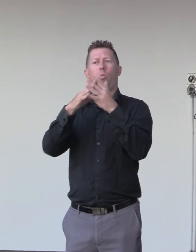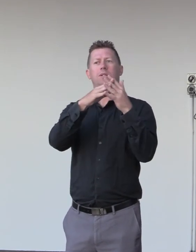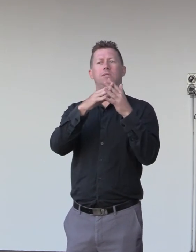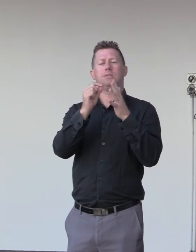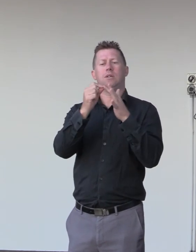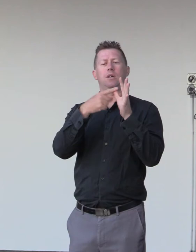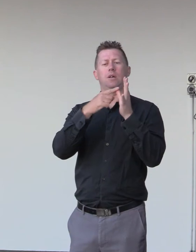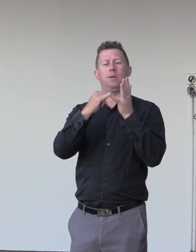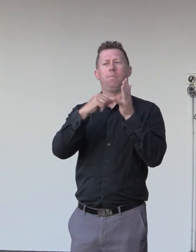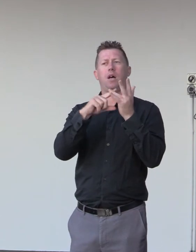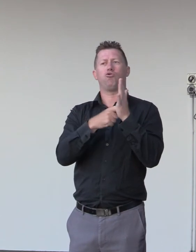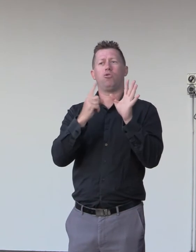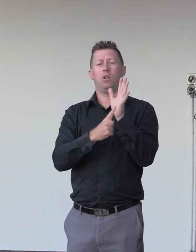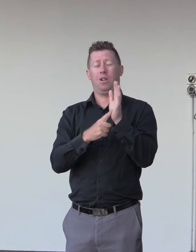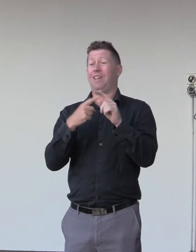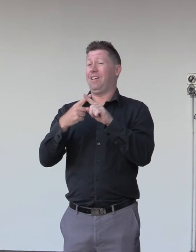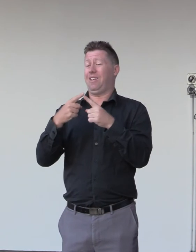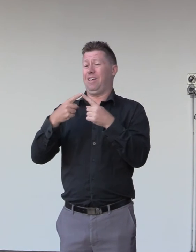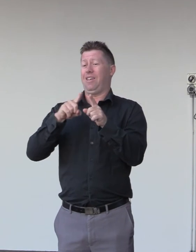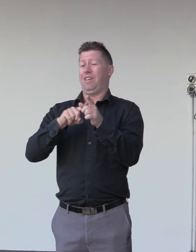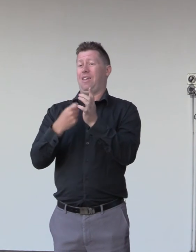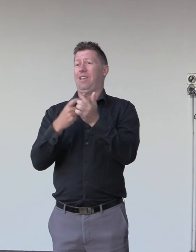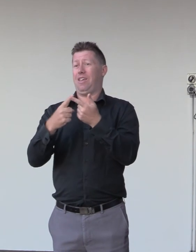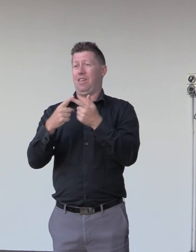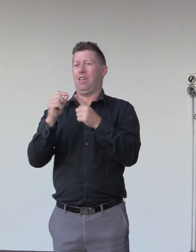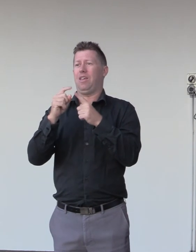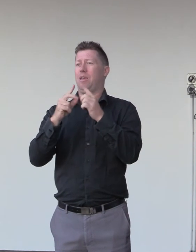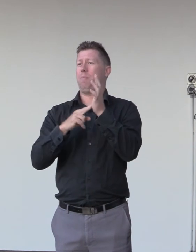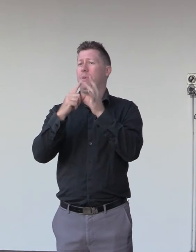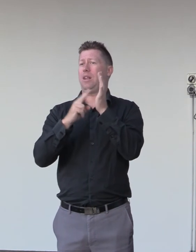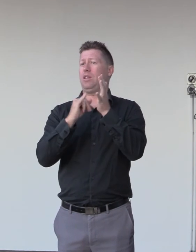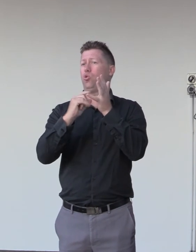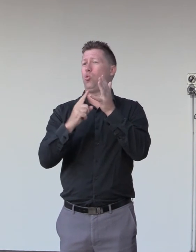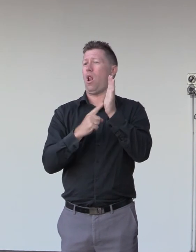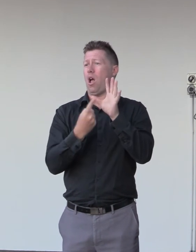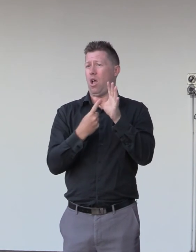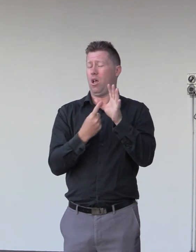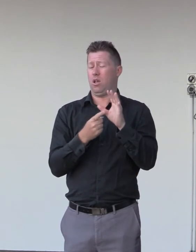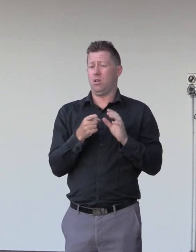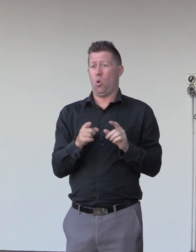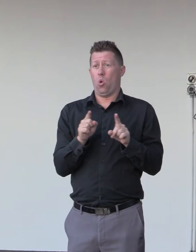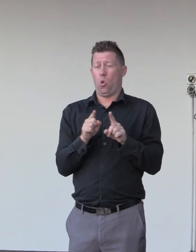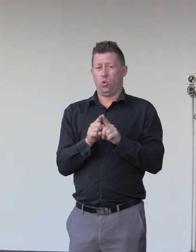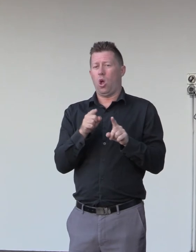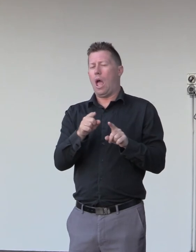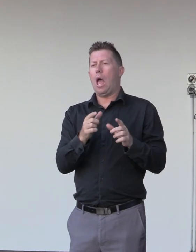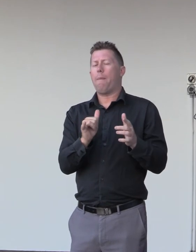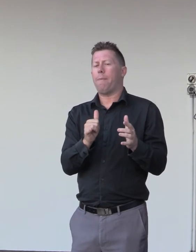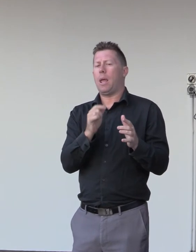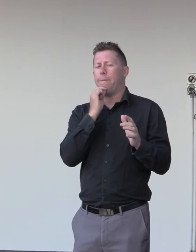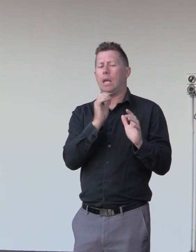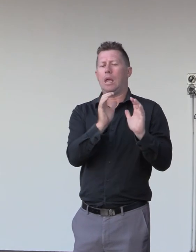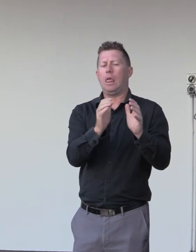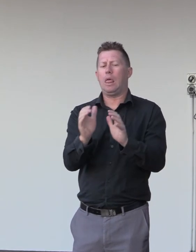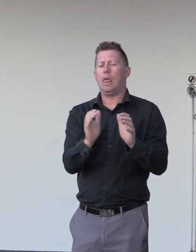also through the Eyre Peninsula, where we have seen some impacts. However, the Eyre Peninsula showers and thunderstorms should be a little bit more isolated,